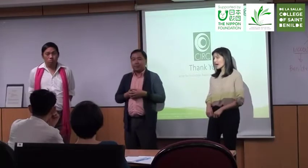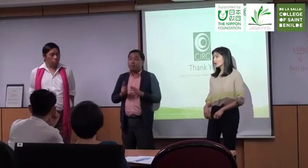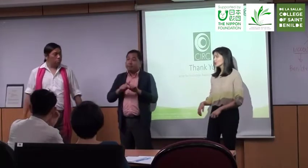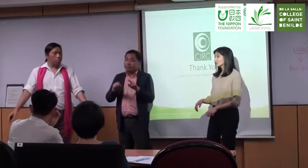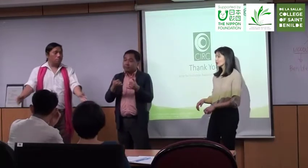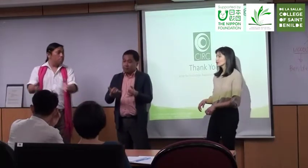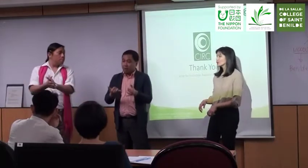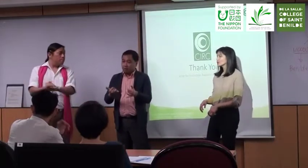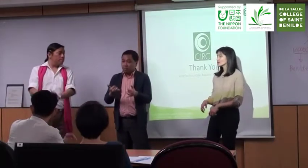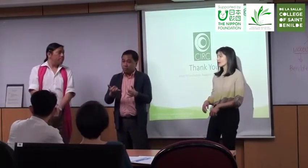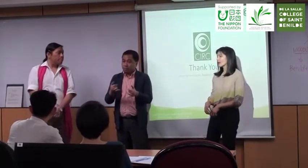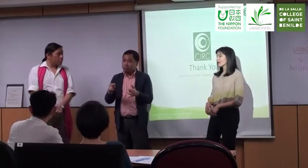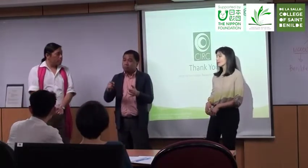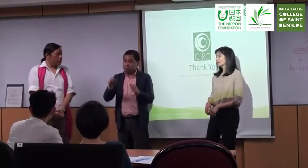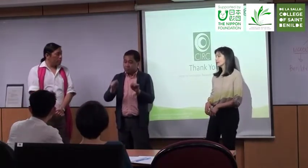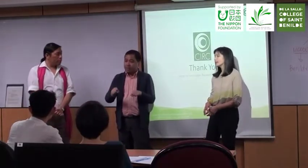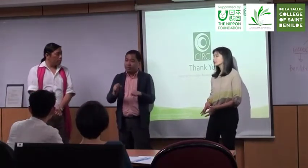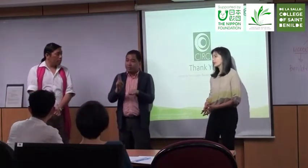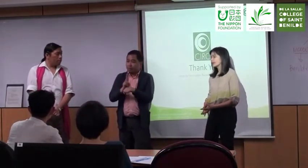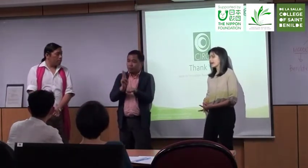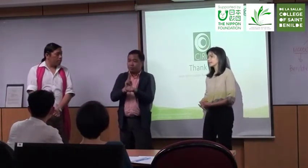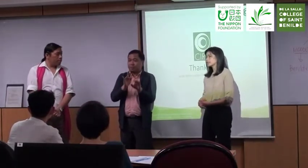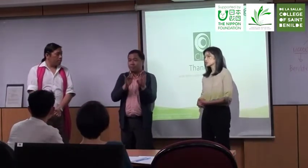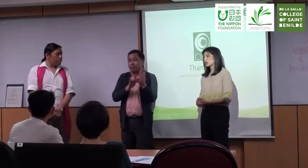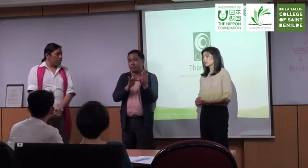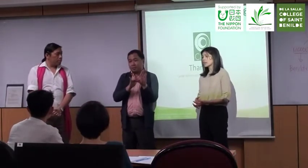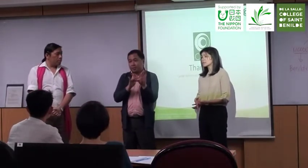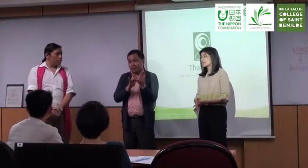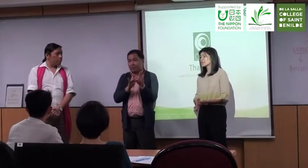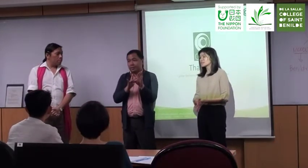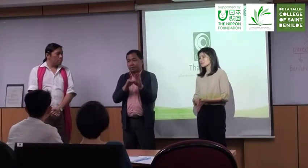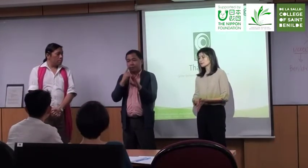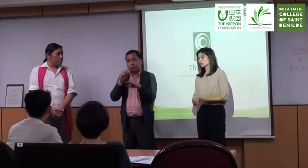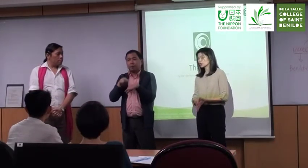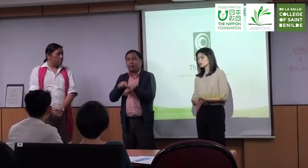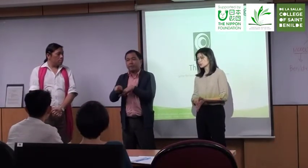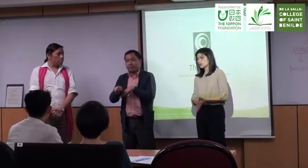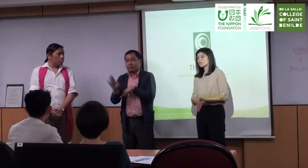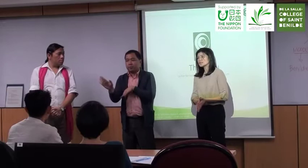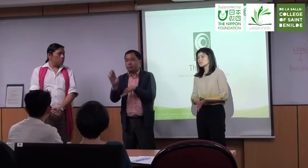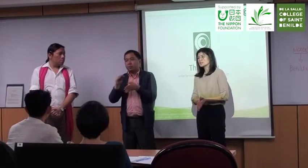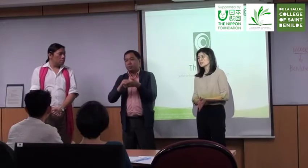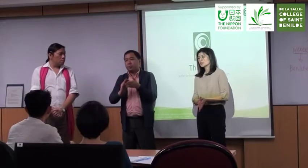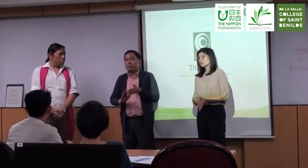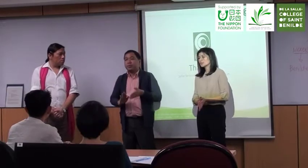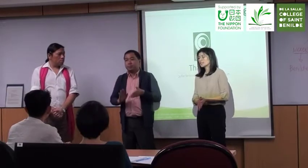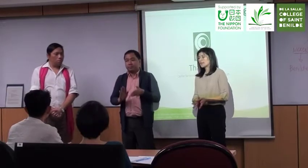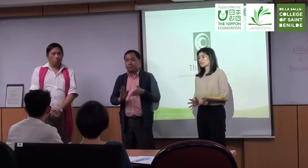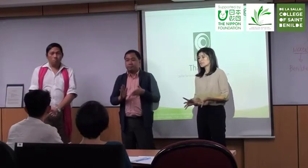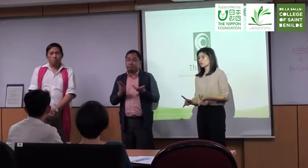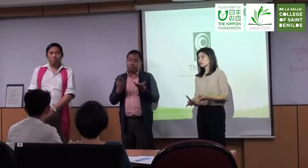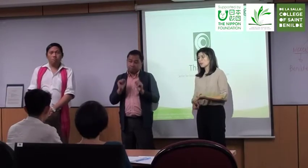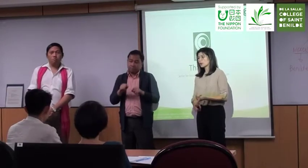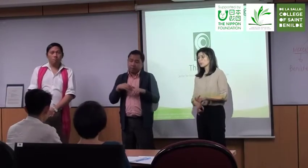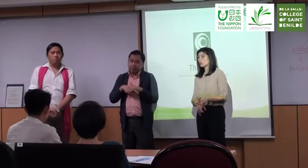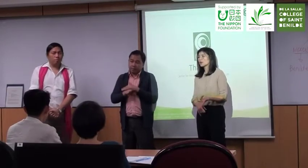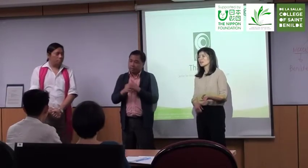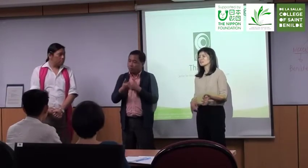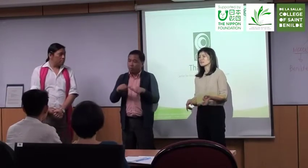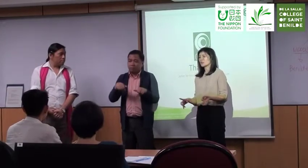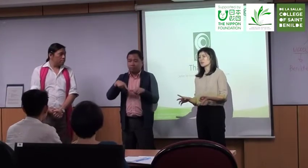But for now, you can use the Node Online as references for your students. So they can access